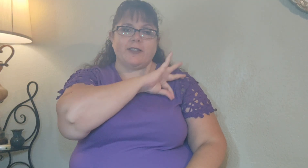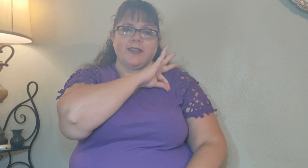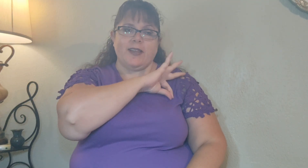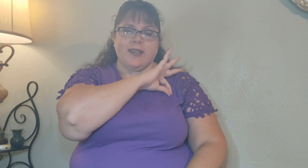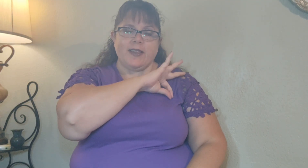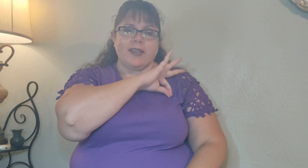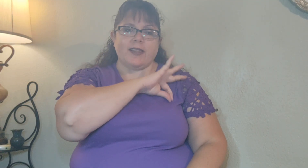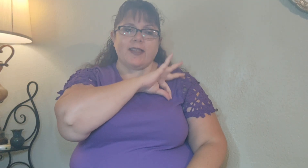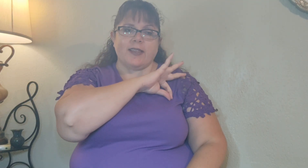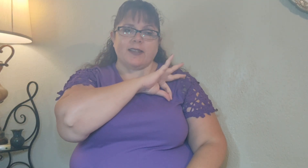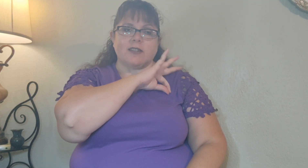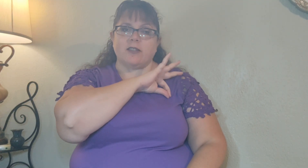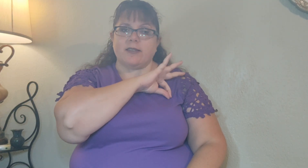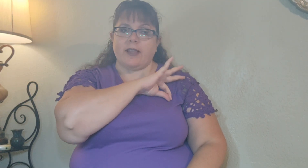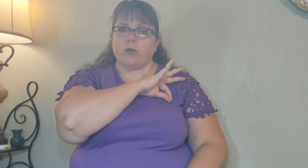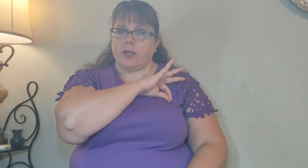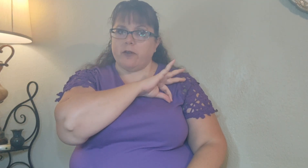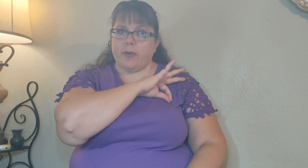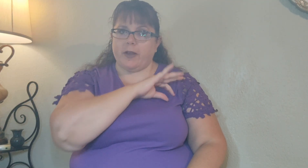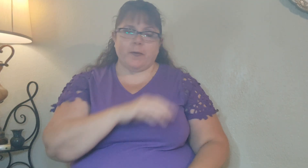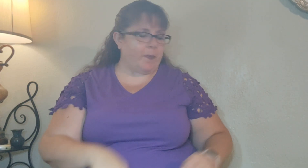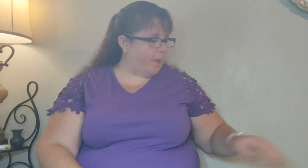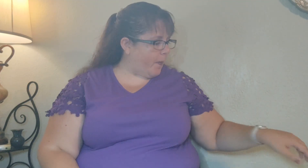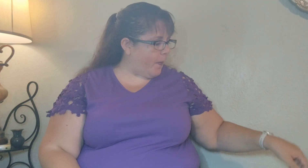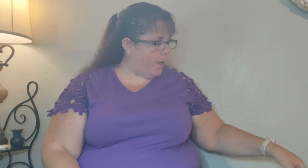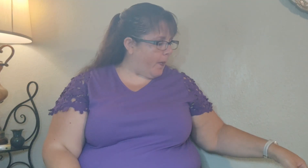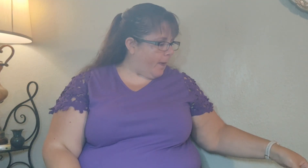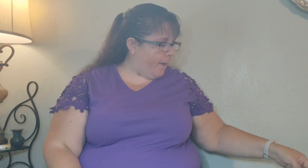fingers and like this, because like what you wear.